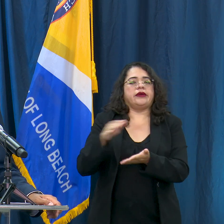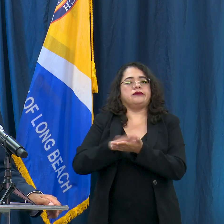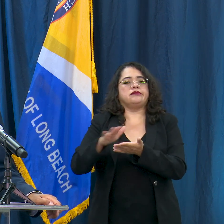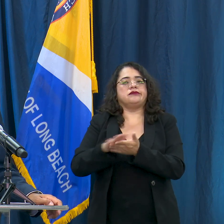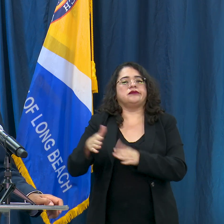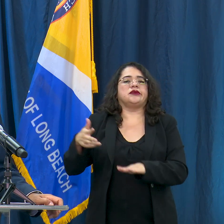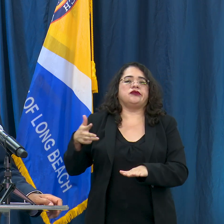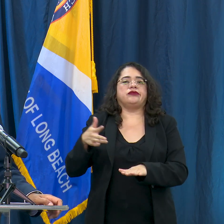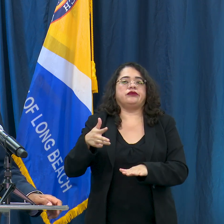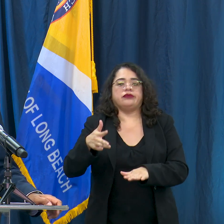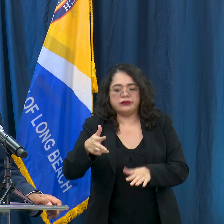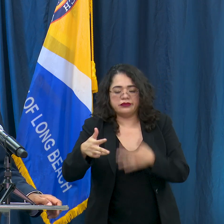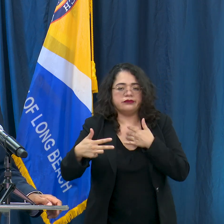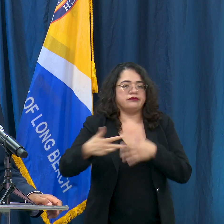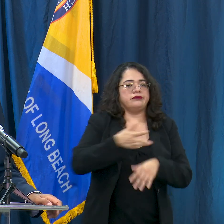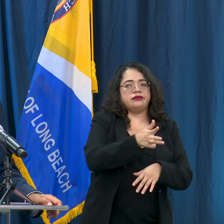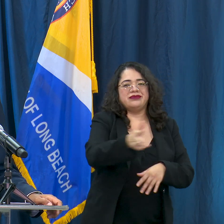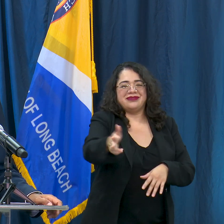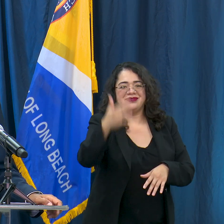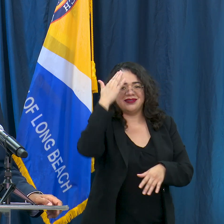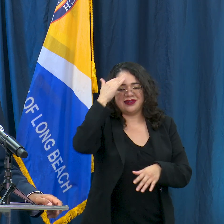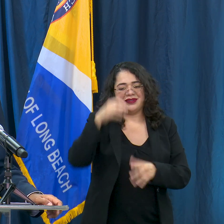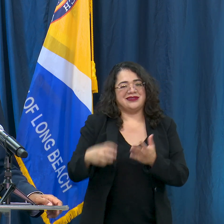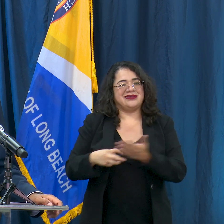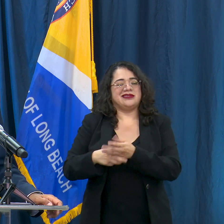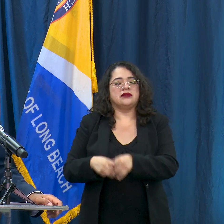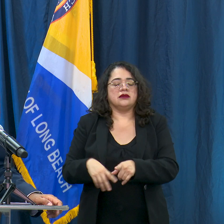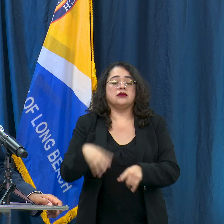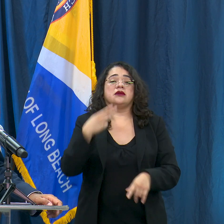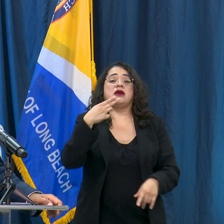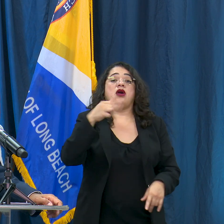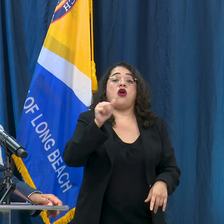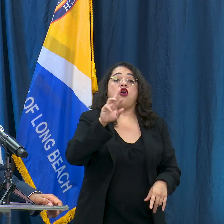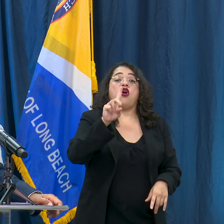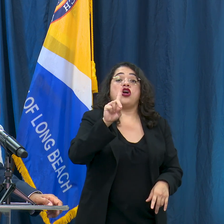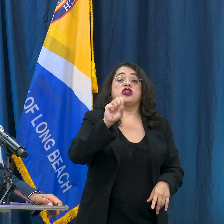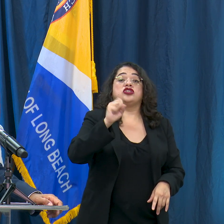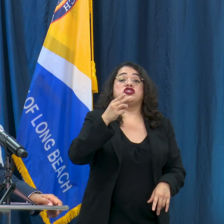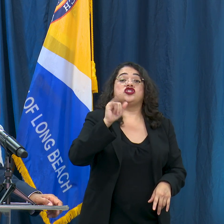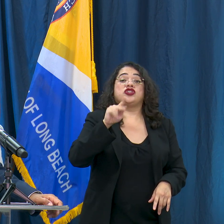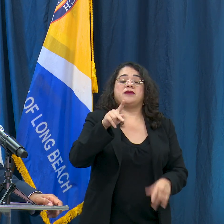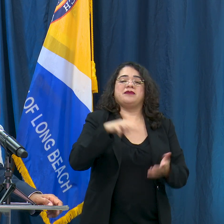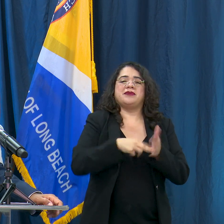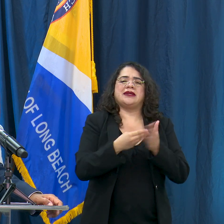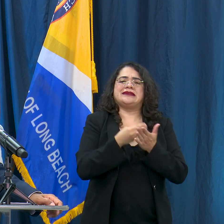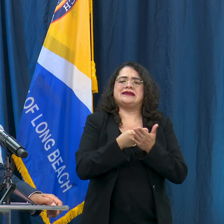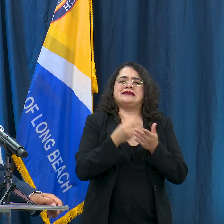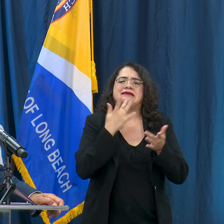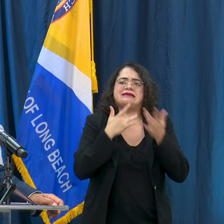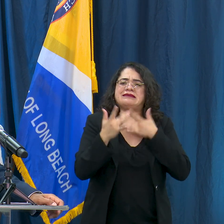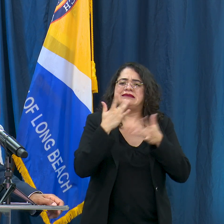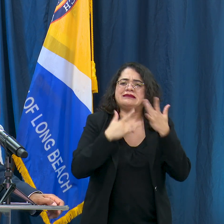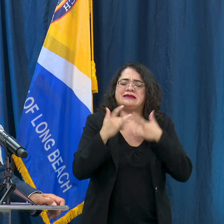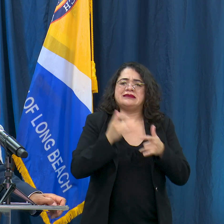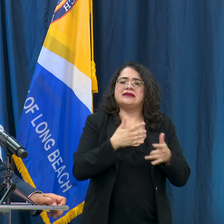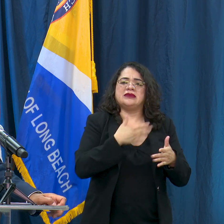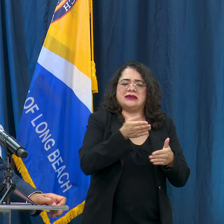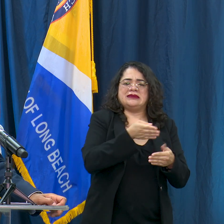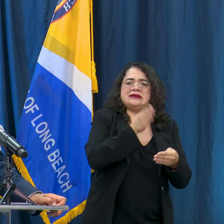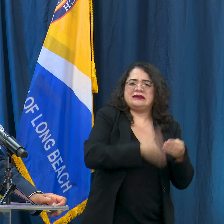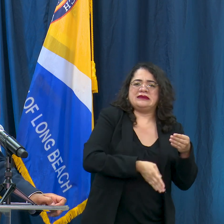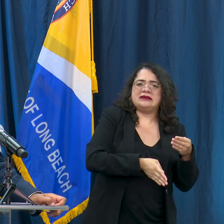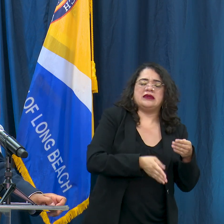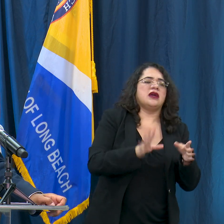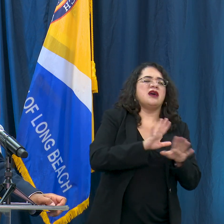citation hardship exemption program. Initially, it was ending, but we're extended it